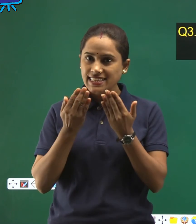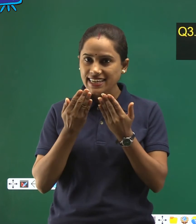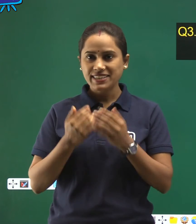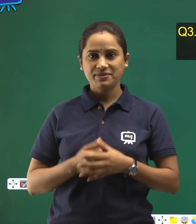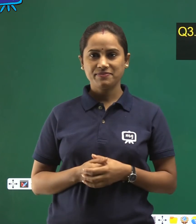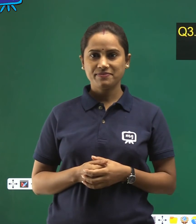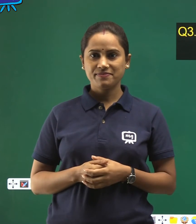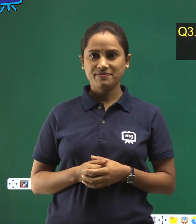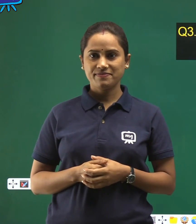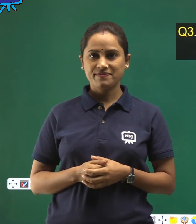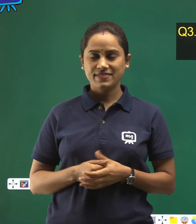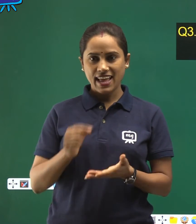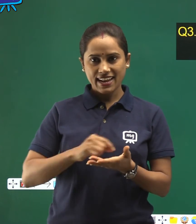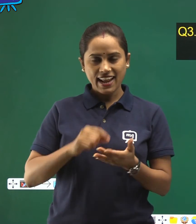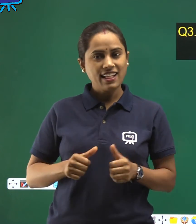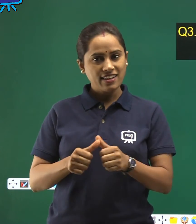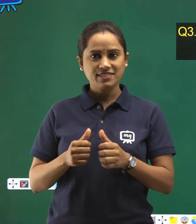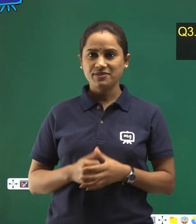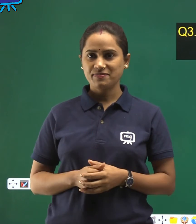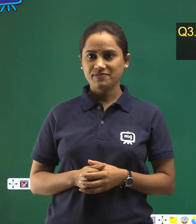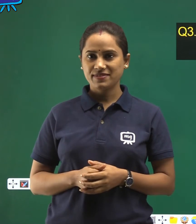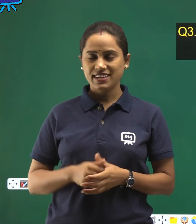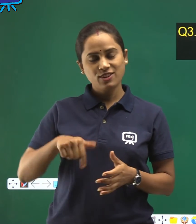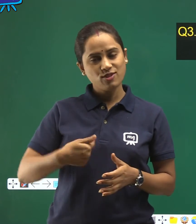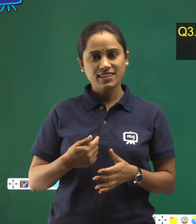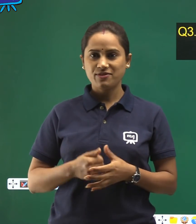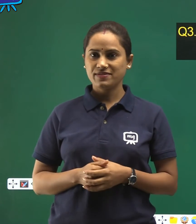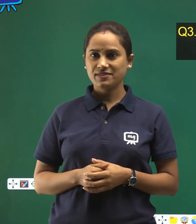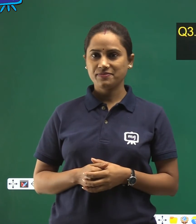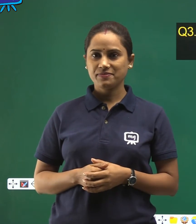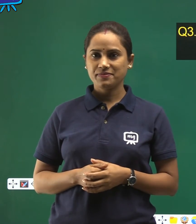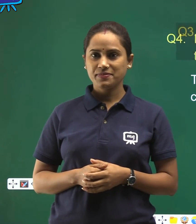study. Write the answer yourself.